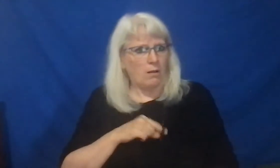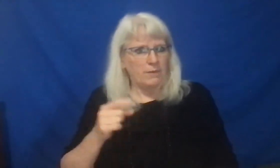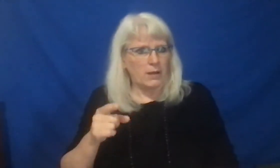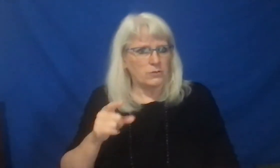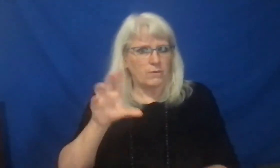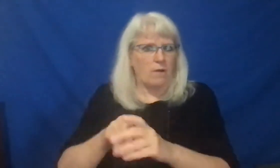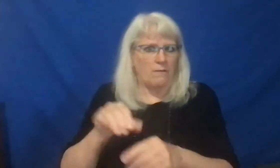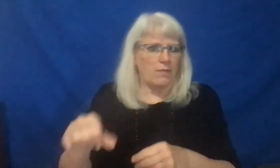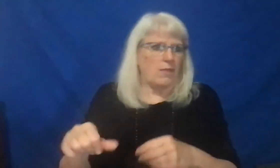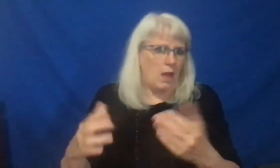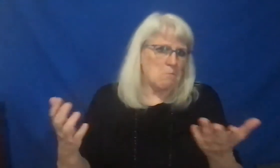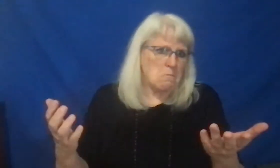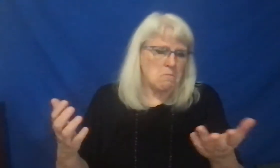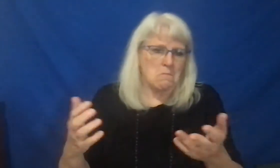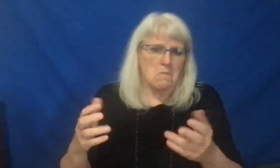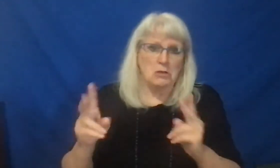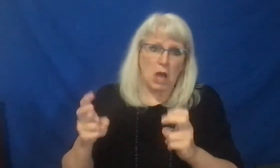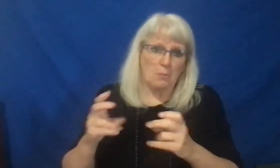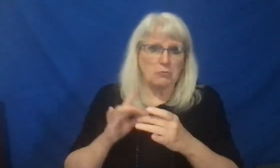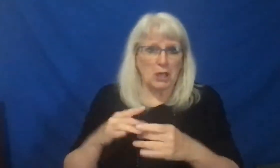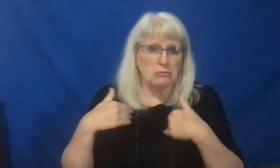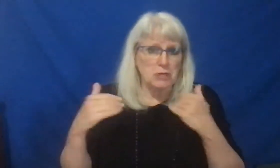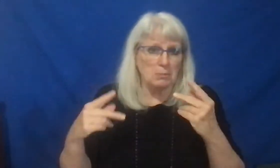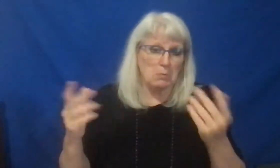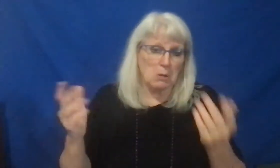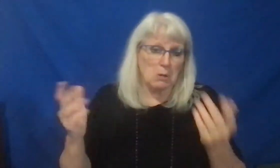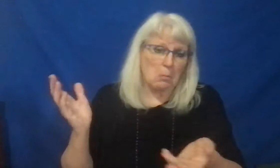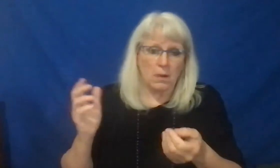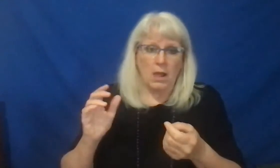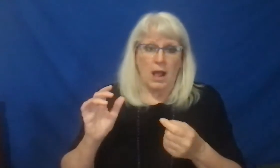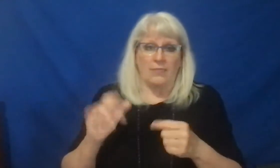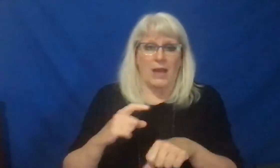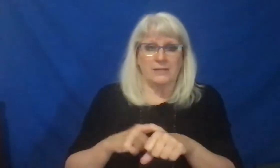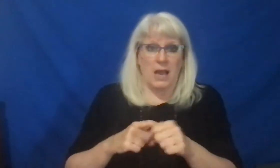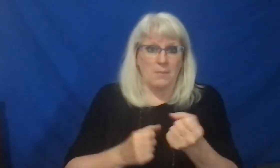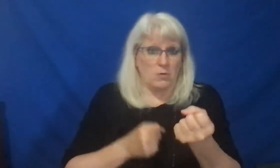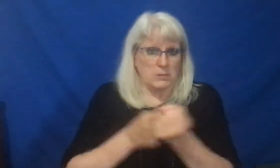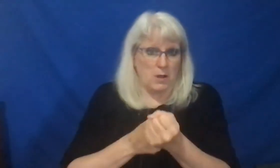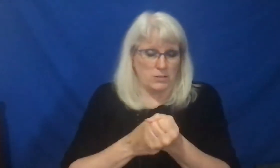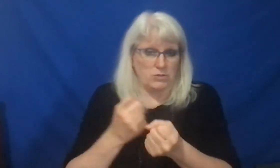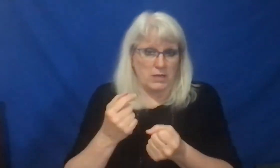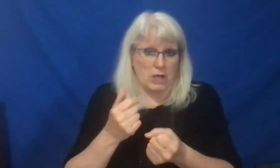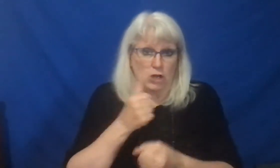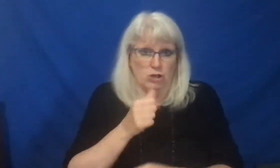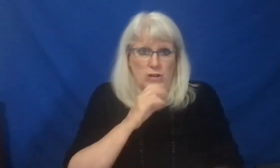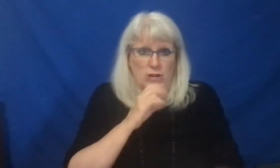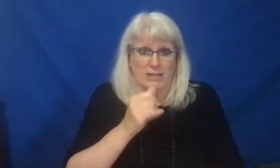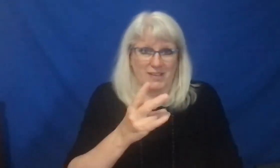had to do with young people. And at the time, actually, I was sponsoring a 17-year-old who, my gosh, she's like 22, I think. It's